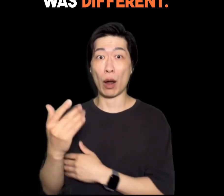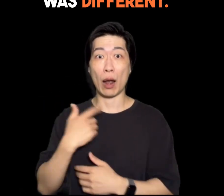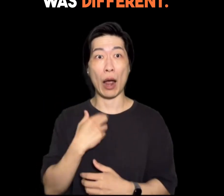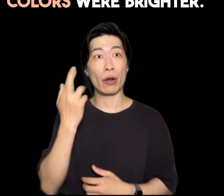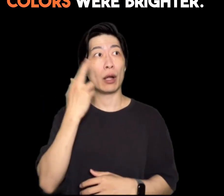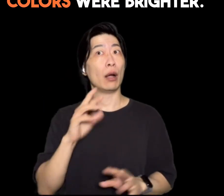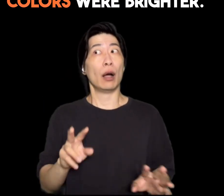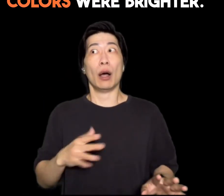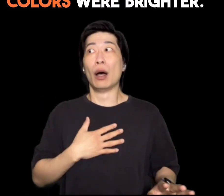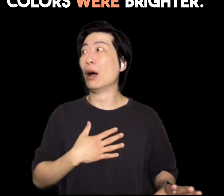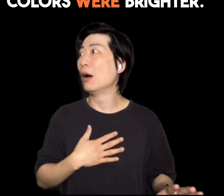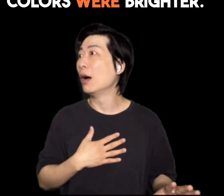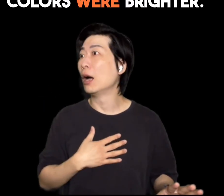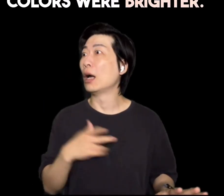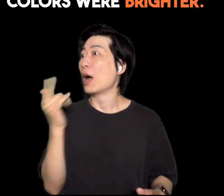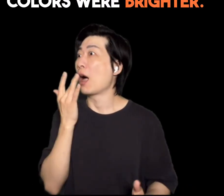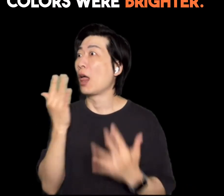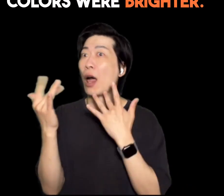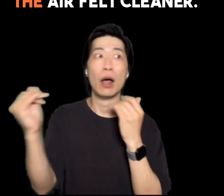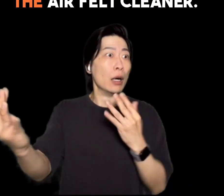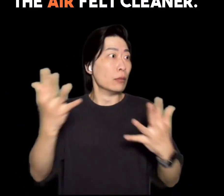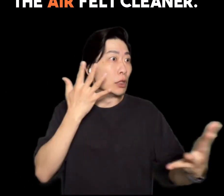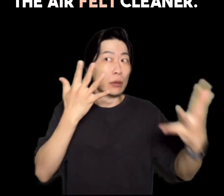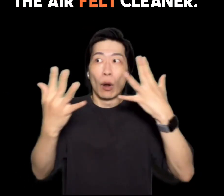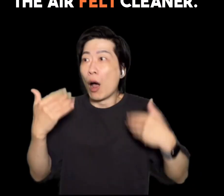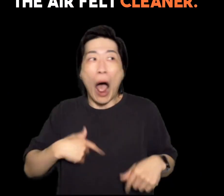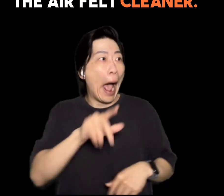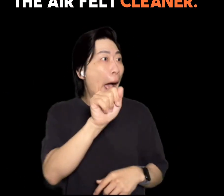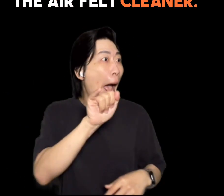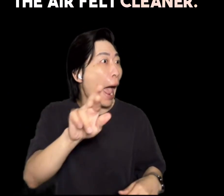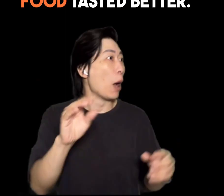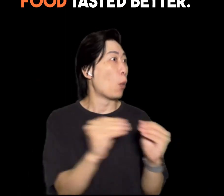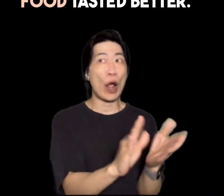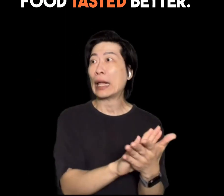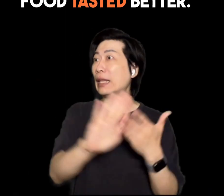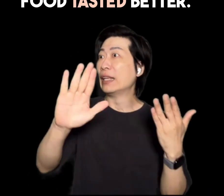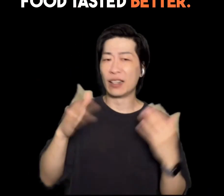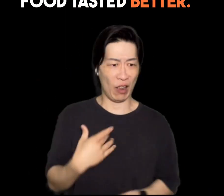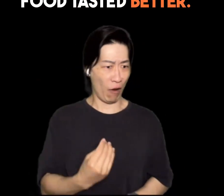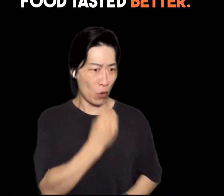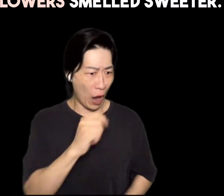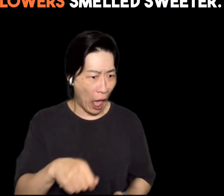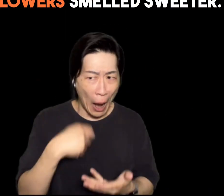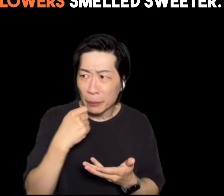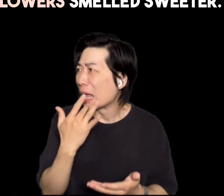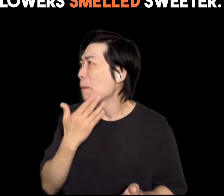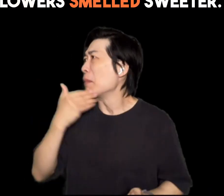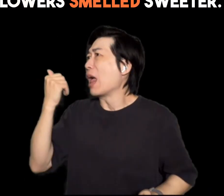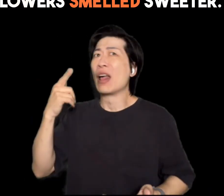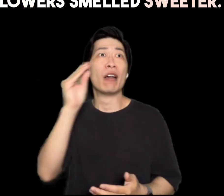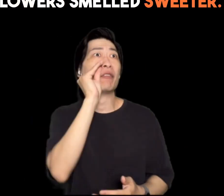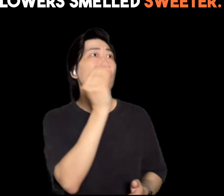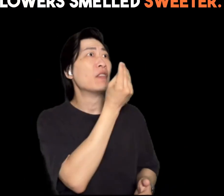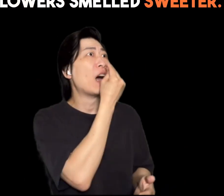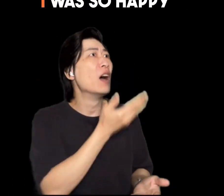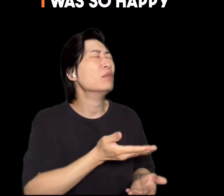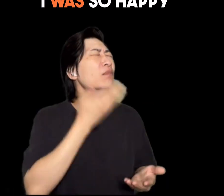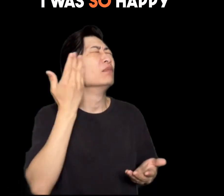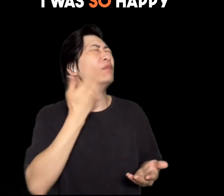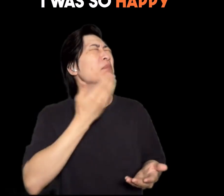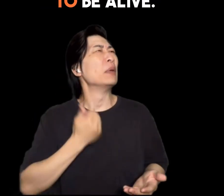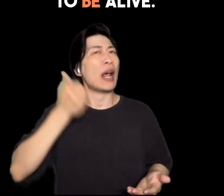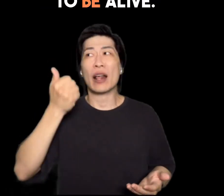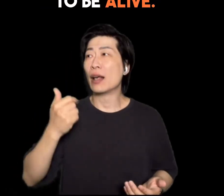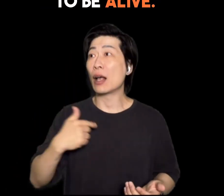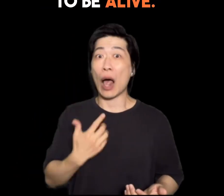different. Colors were brighter. The air felt cleaner. Food tasted better. Flowers smelled sweeter. I was